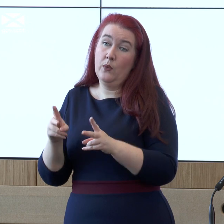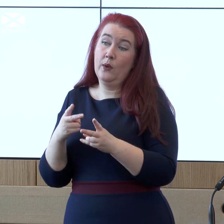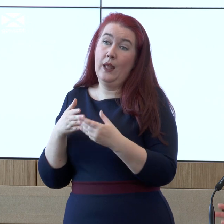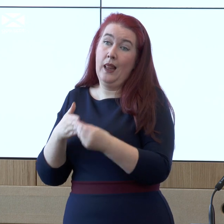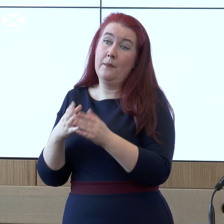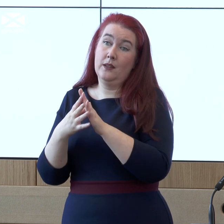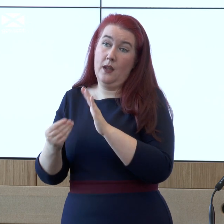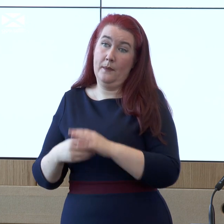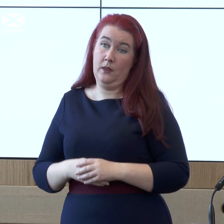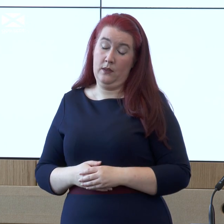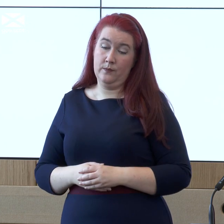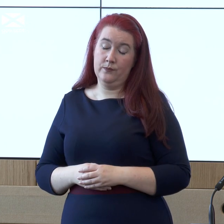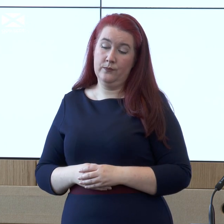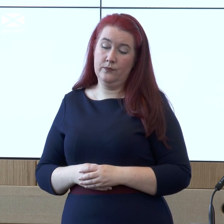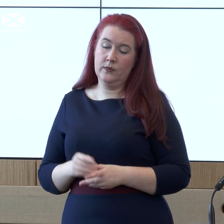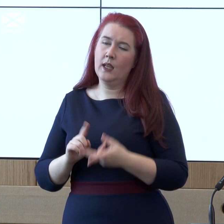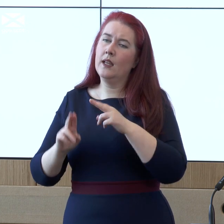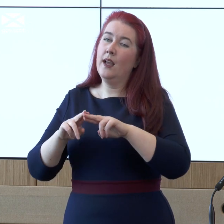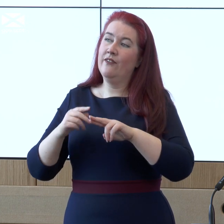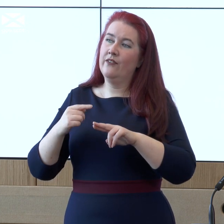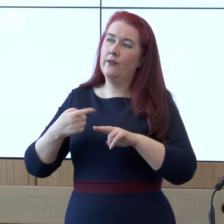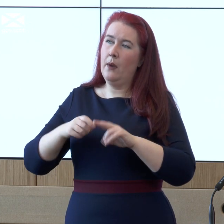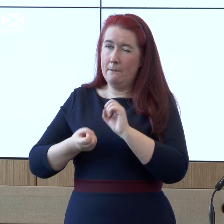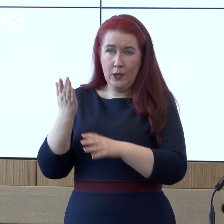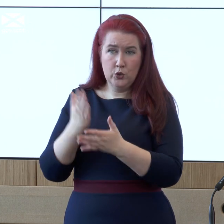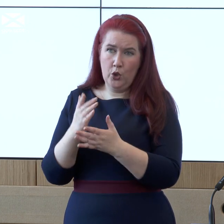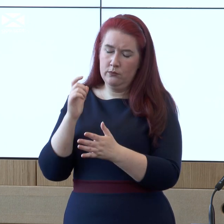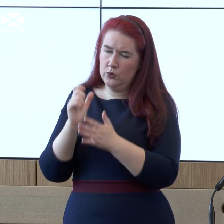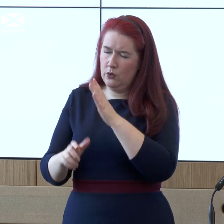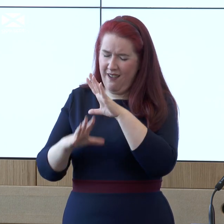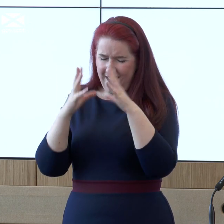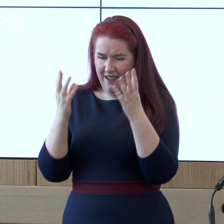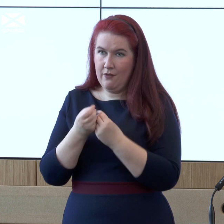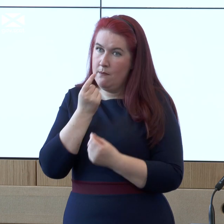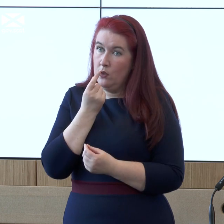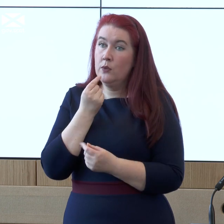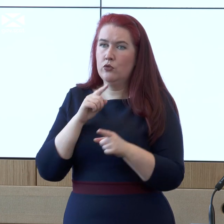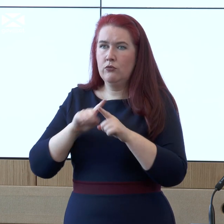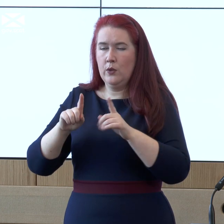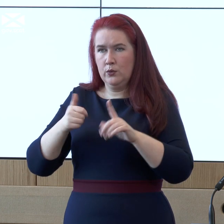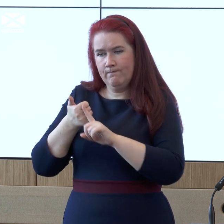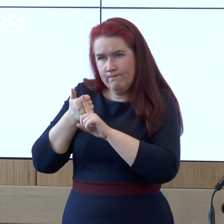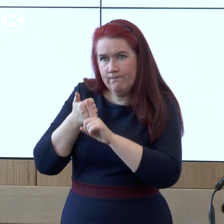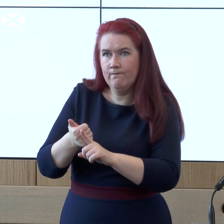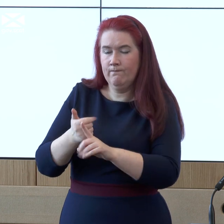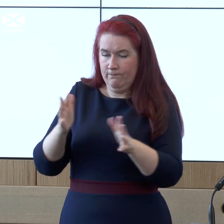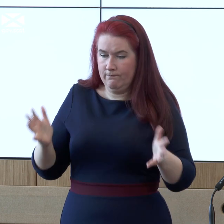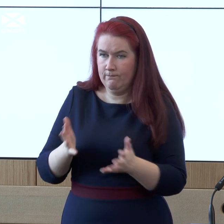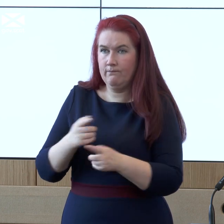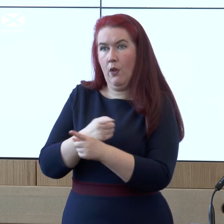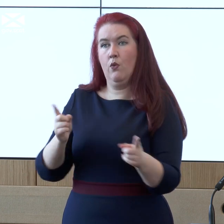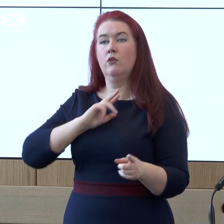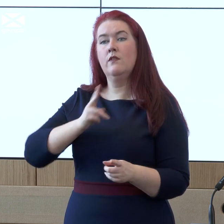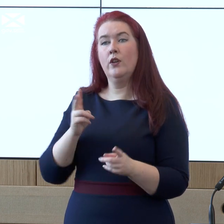example. Making sure that we do everything we can to amplify and support the voices